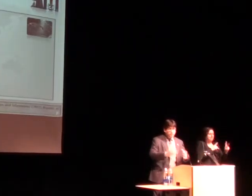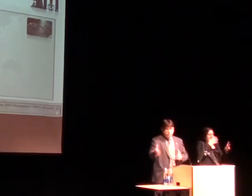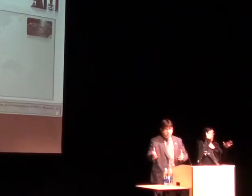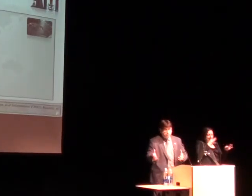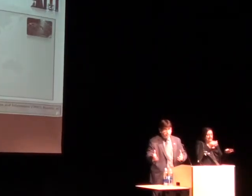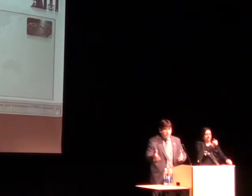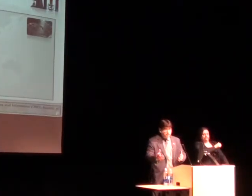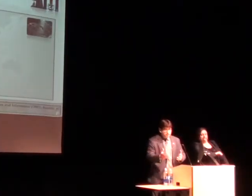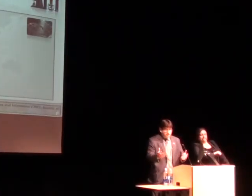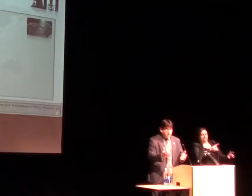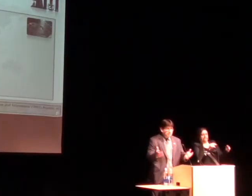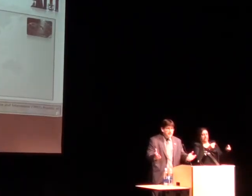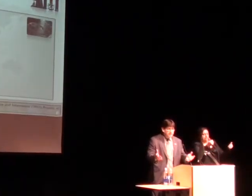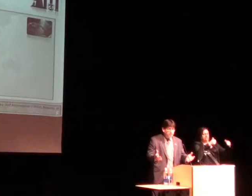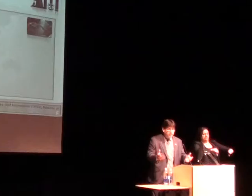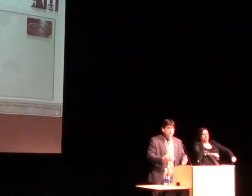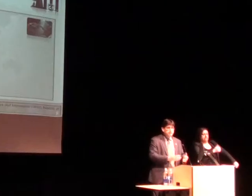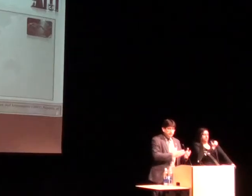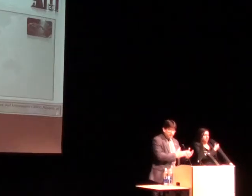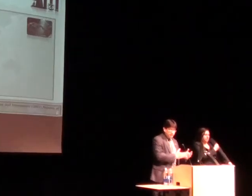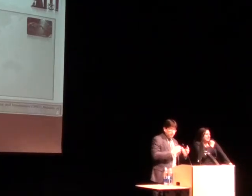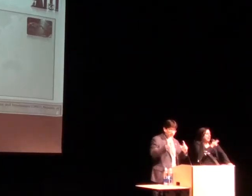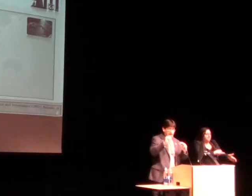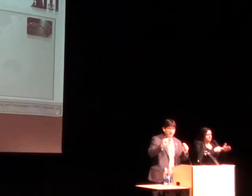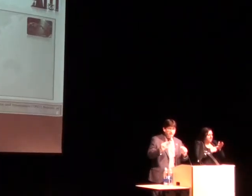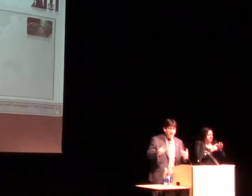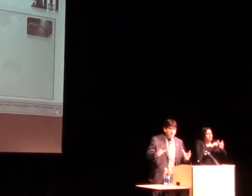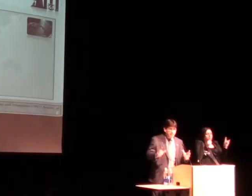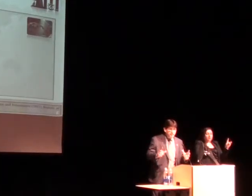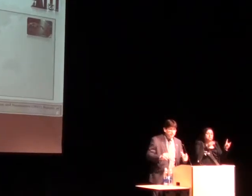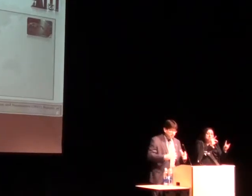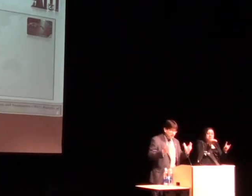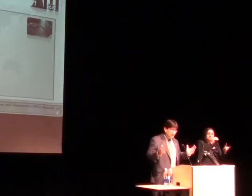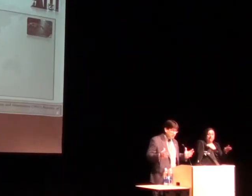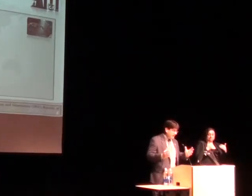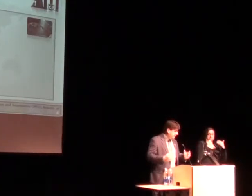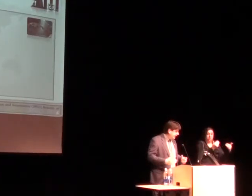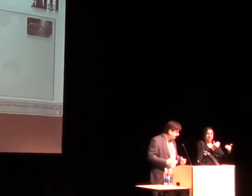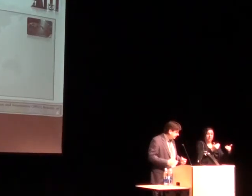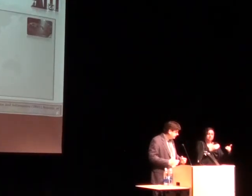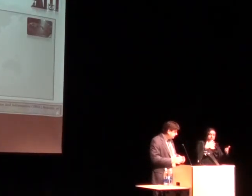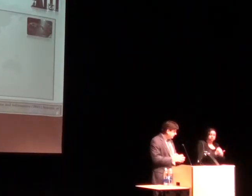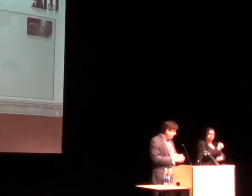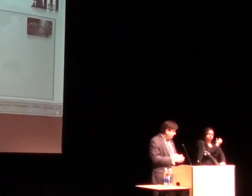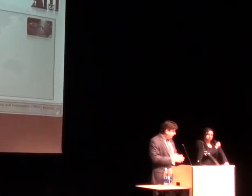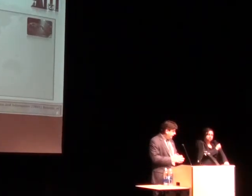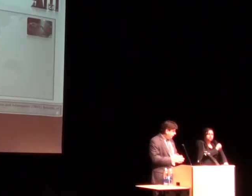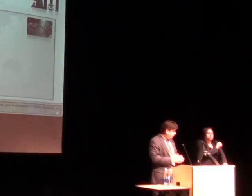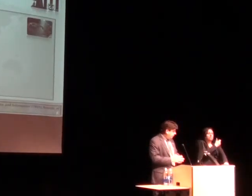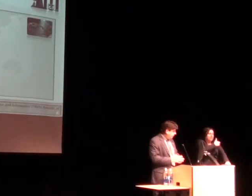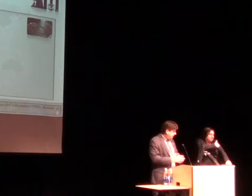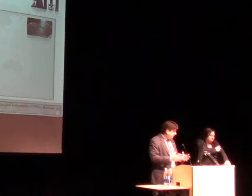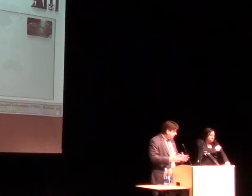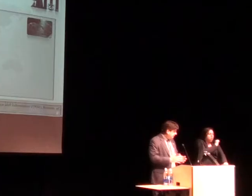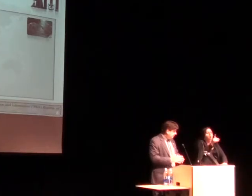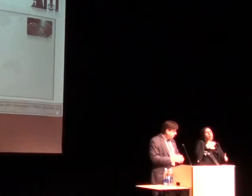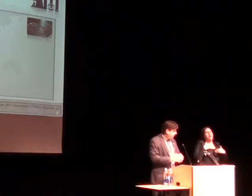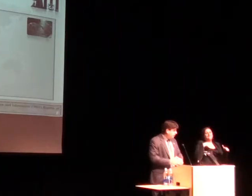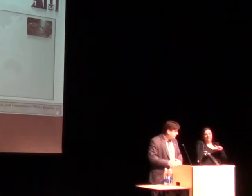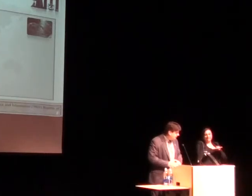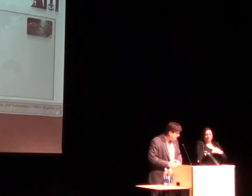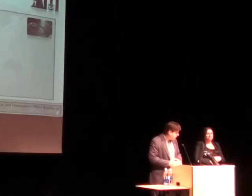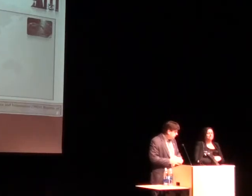vaccine. It's not mandatory. For that reason, we only have 99%, but everybody has access. Our literacy